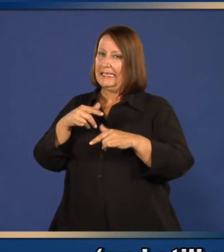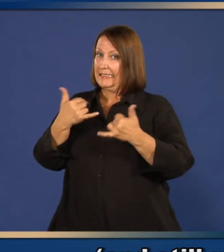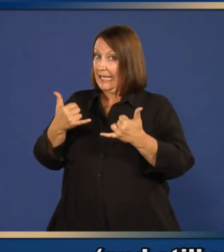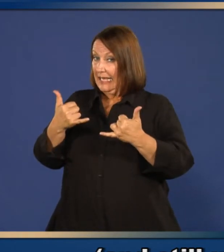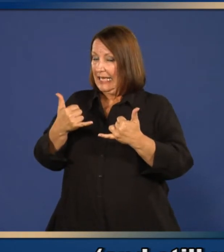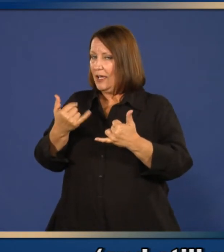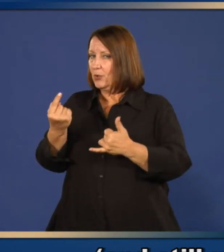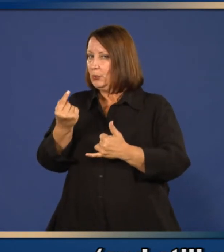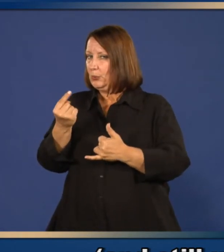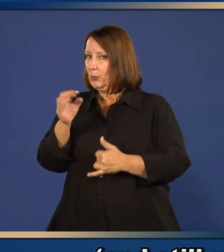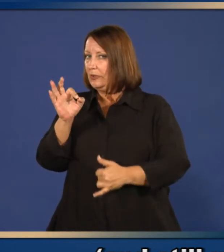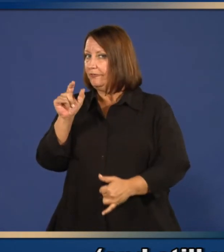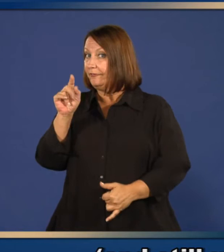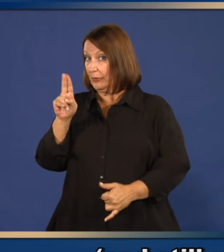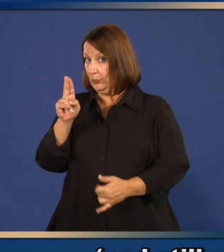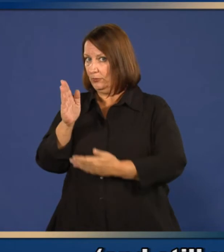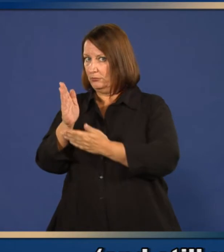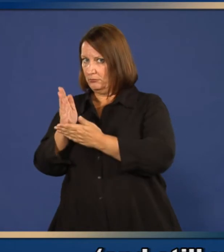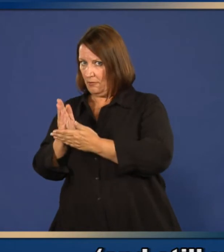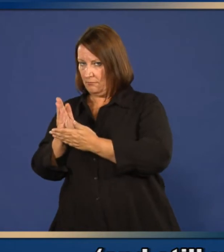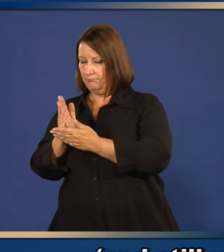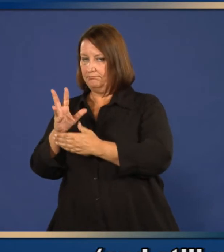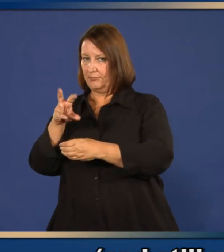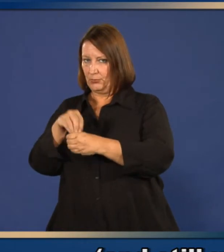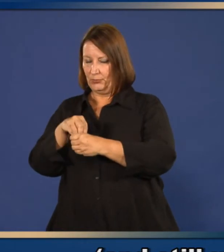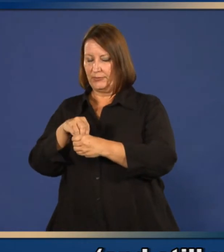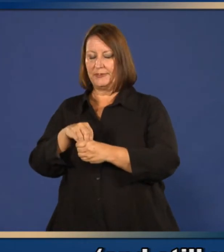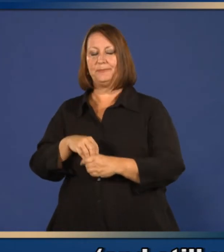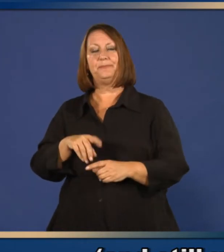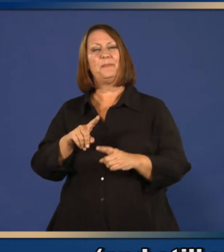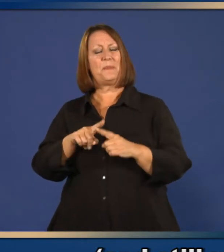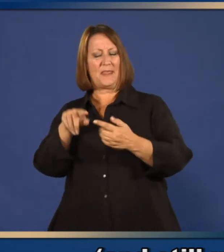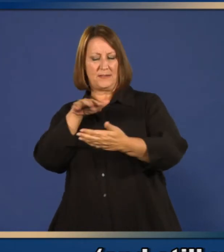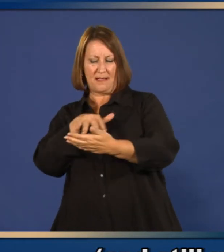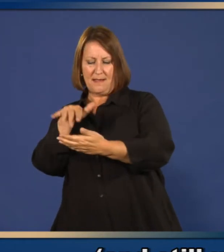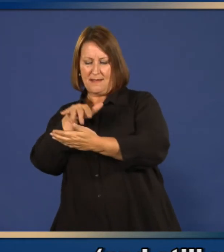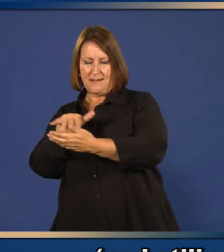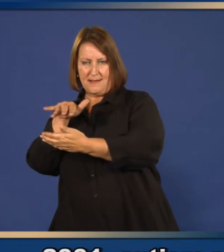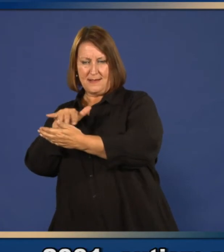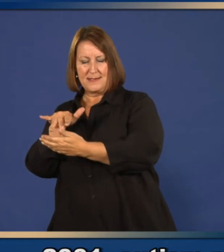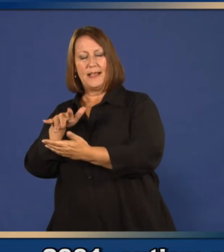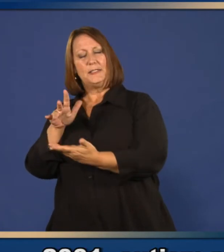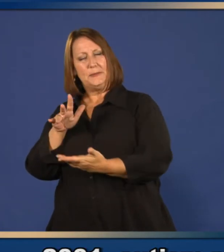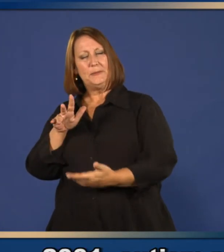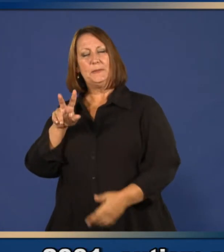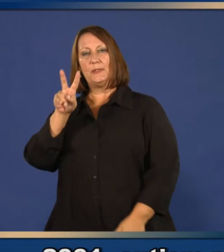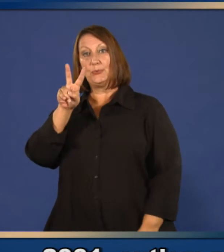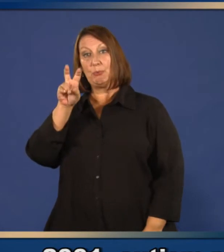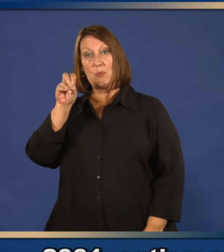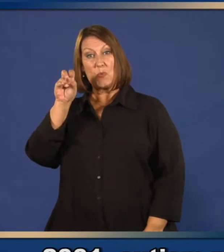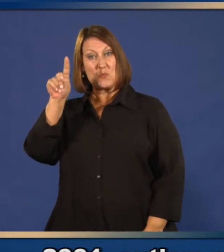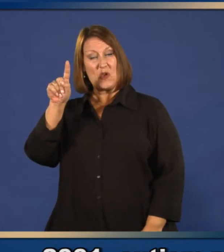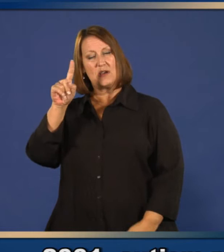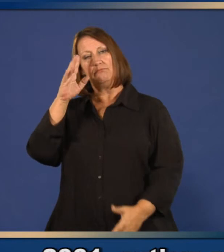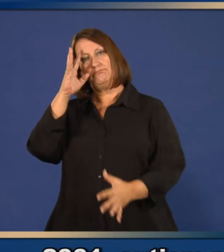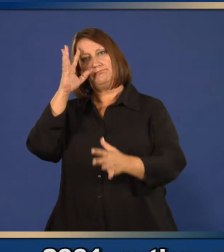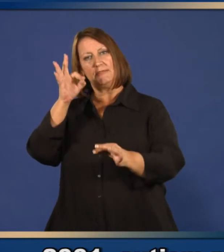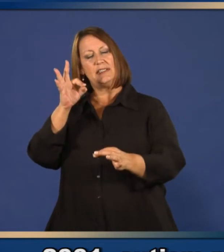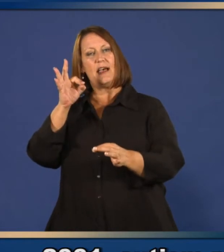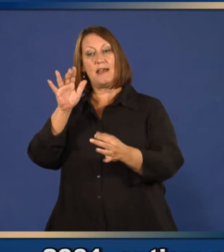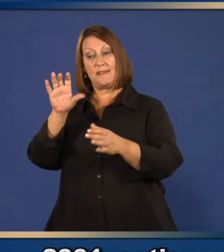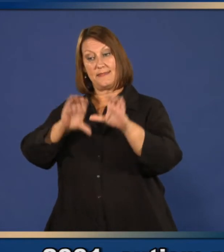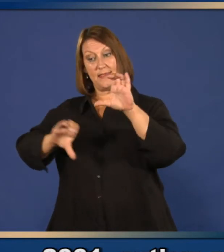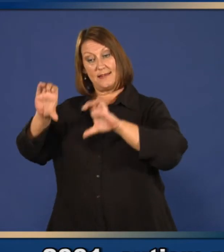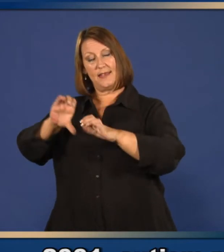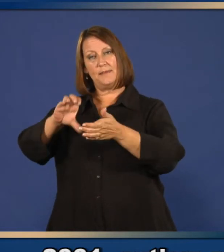However, since thimerosal was removed from childhood vaccines in 2001, autism